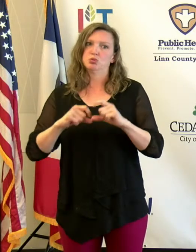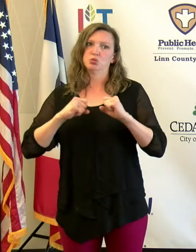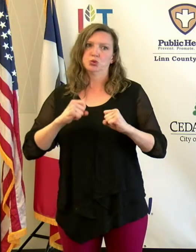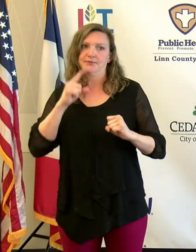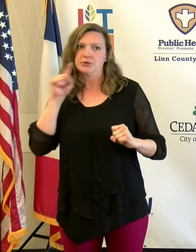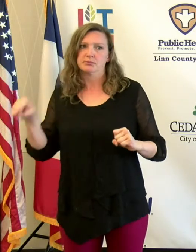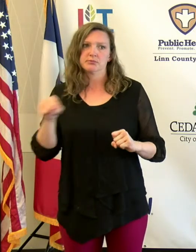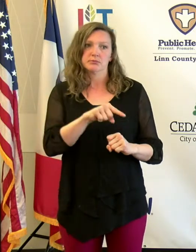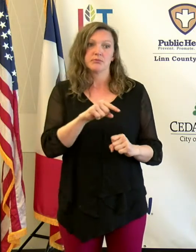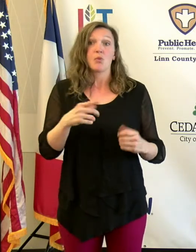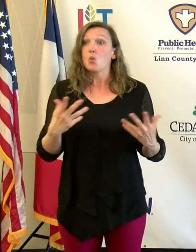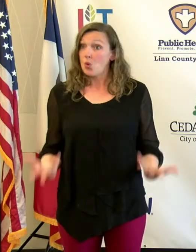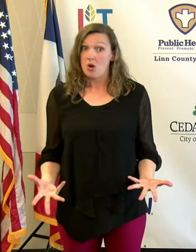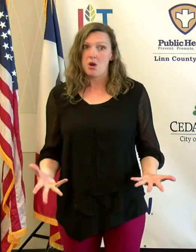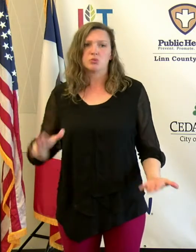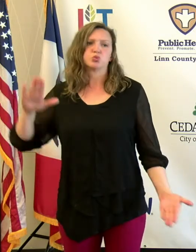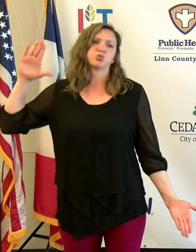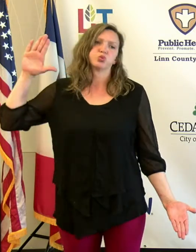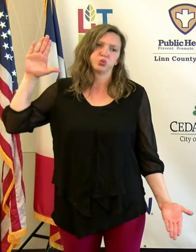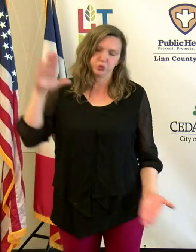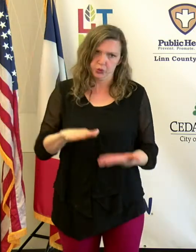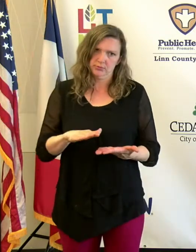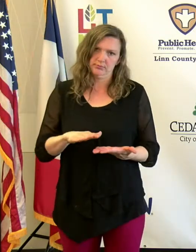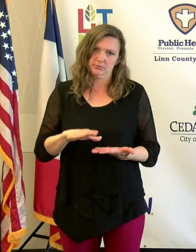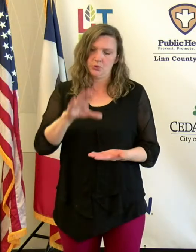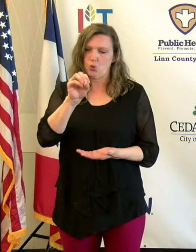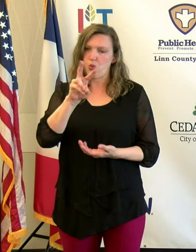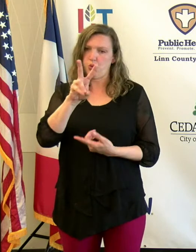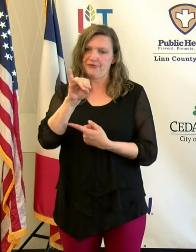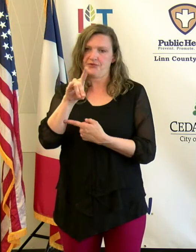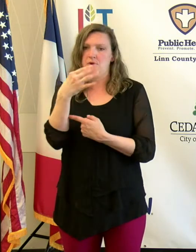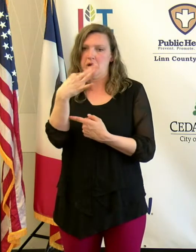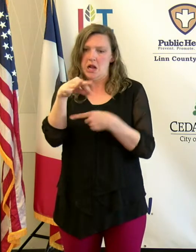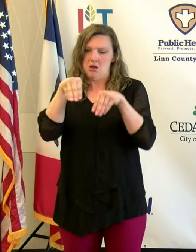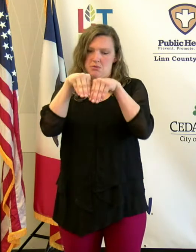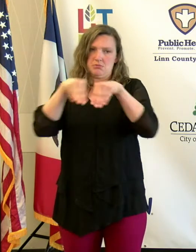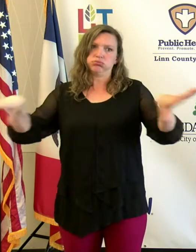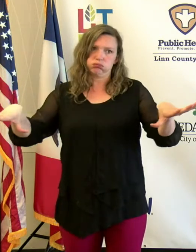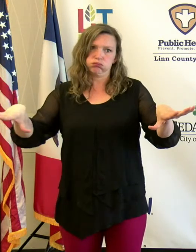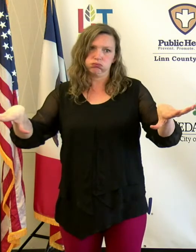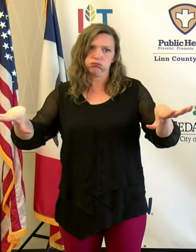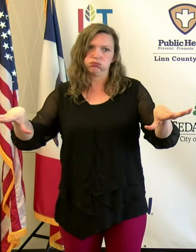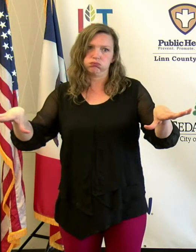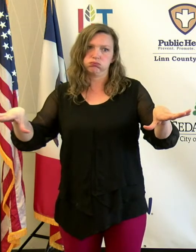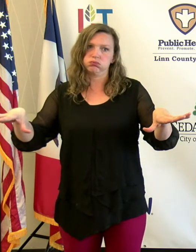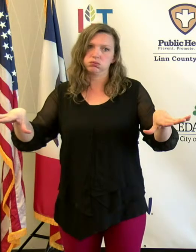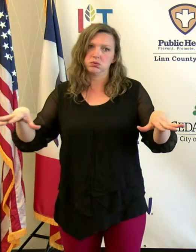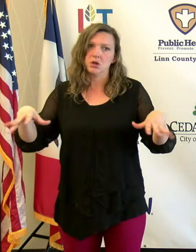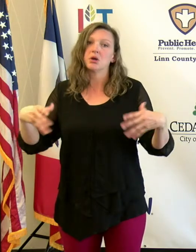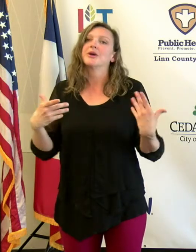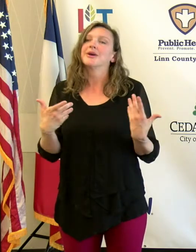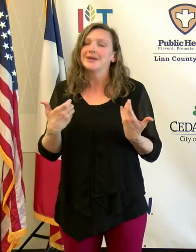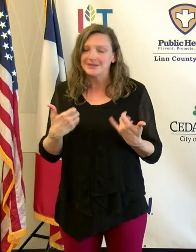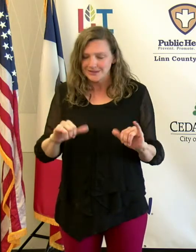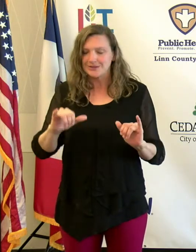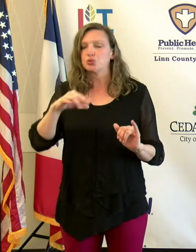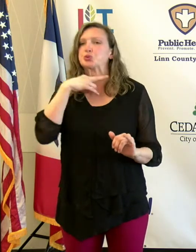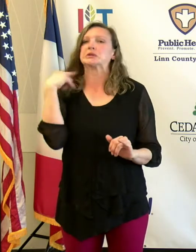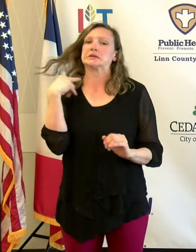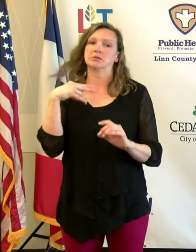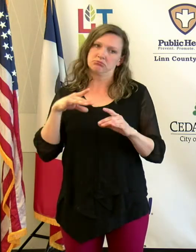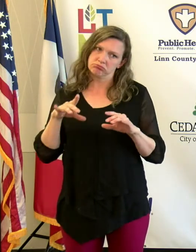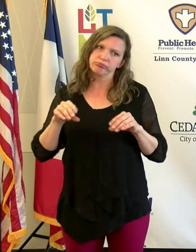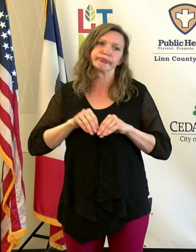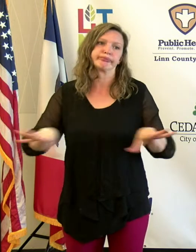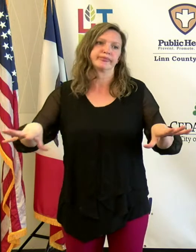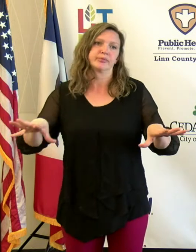of COVID-19 virus affecting our operations, an exposure to the virus was still a possibility. We continue to